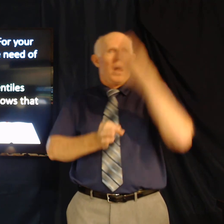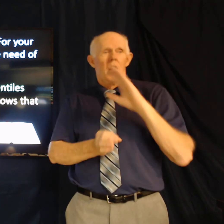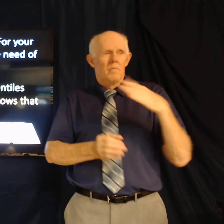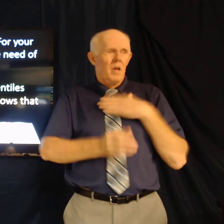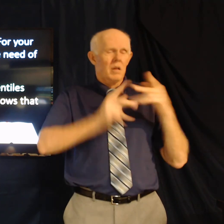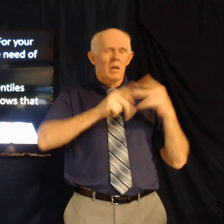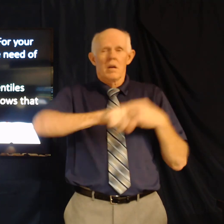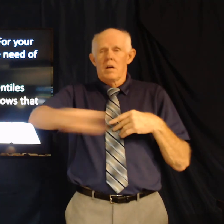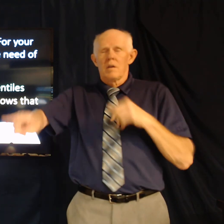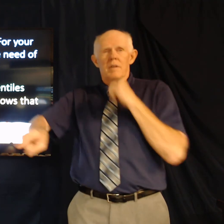The Jews belong to God,